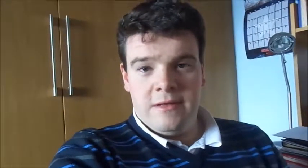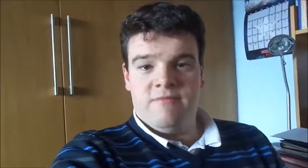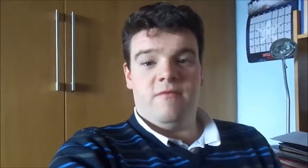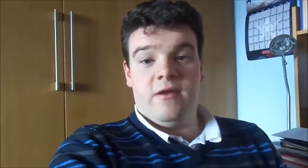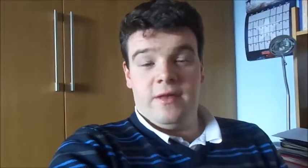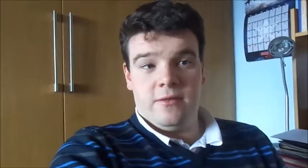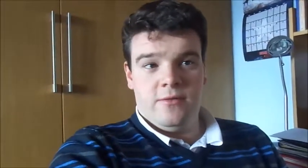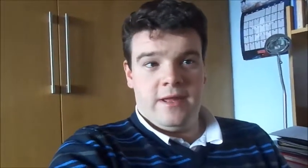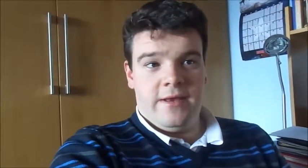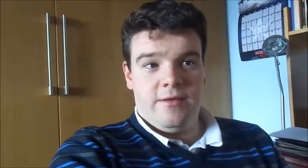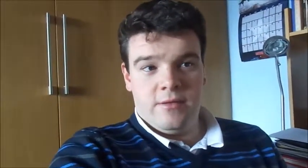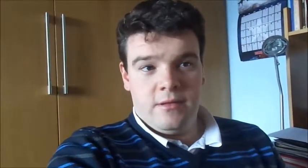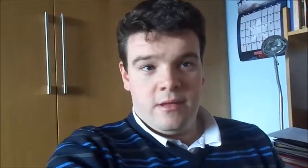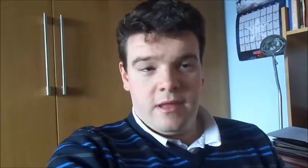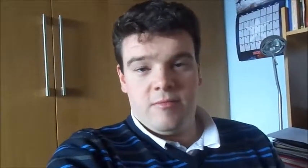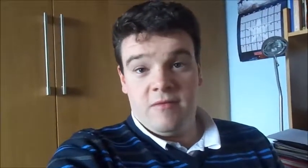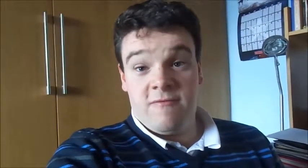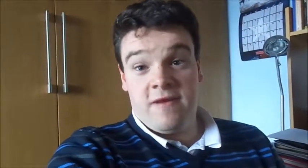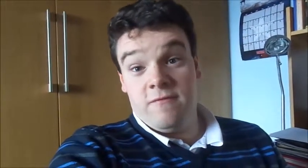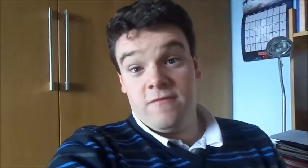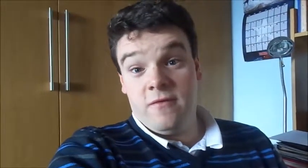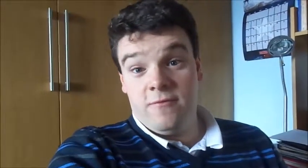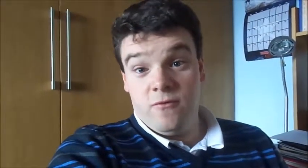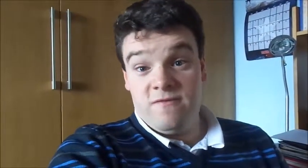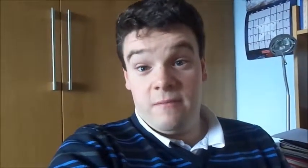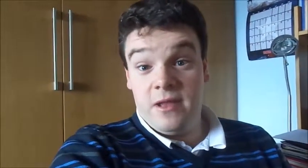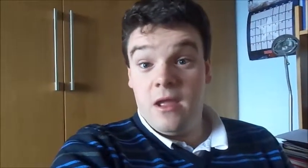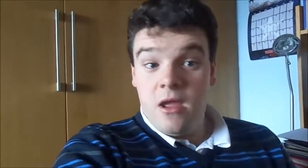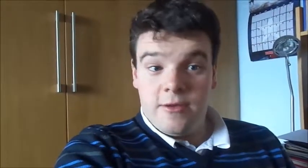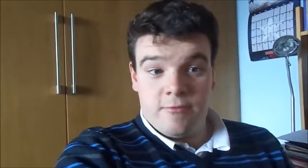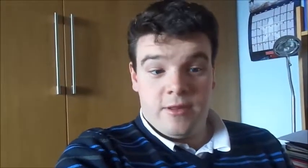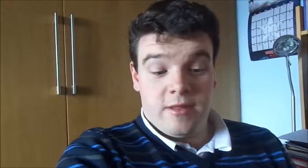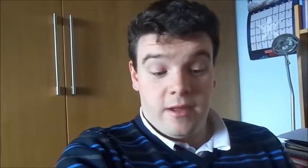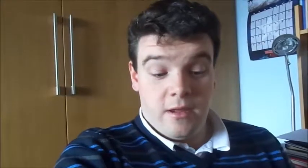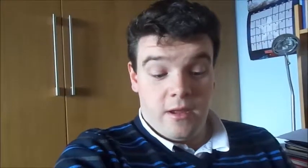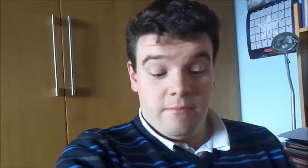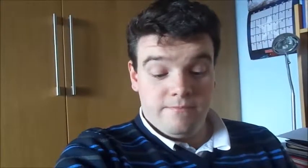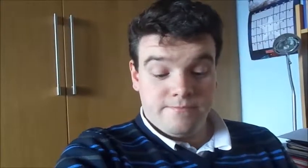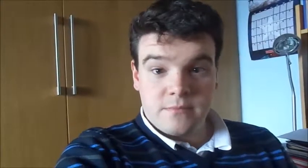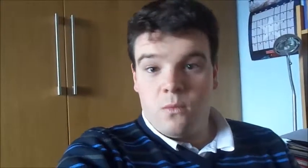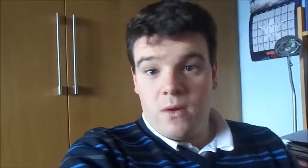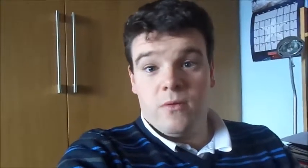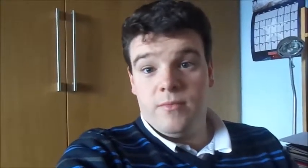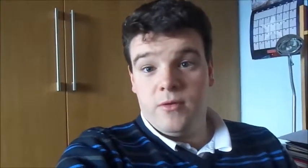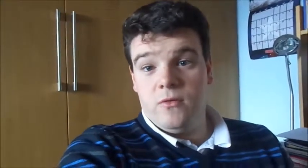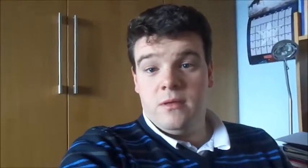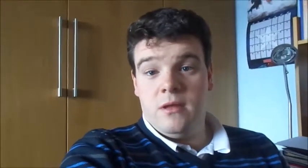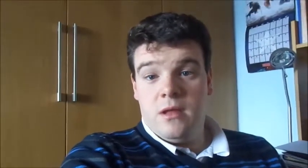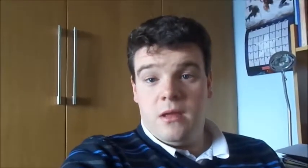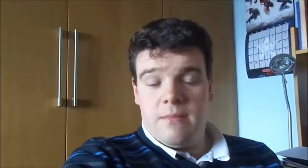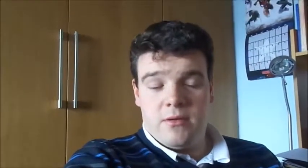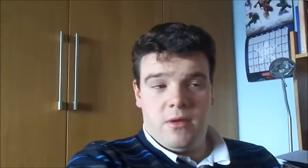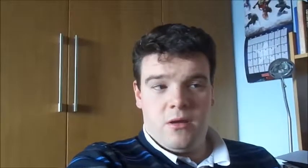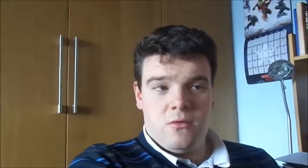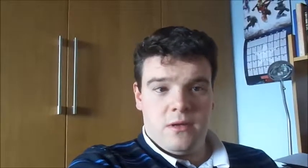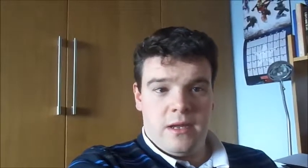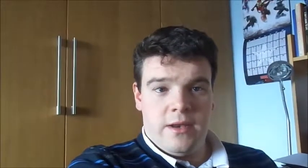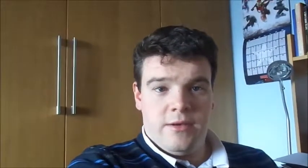lives over here in England and is a bit of a fan of the royal family, just wanted to say welcome to Meghan Markle, and